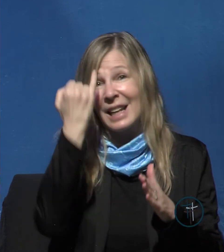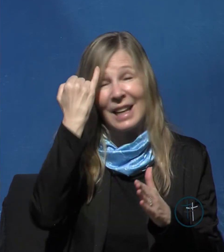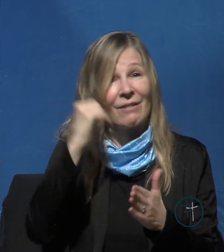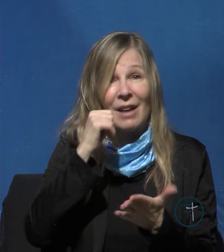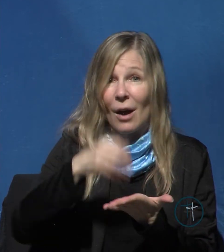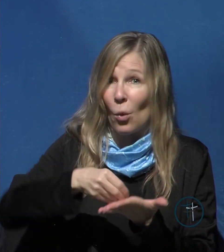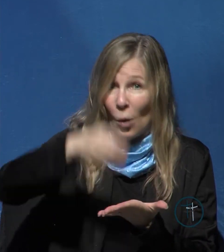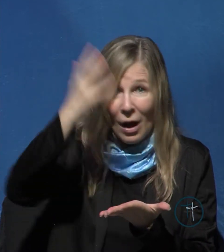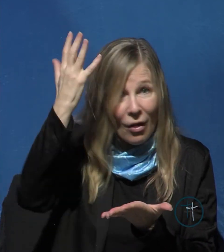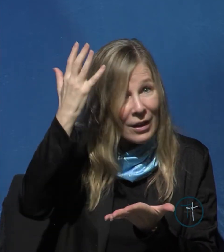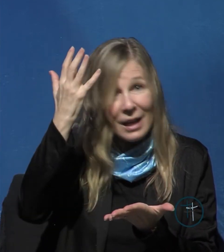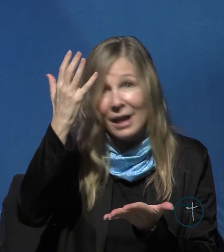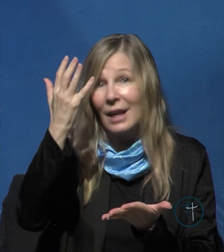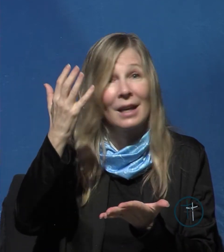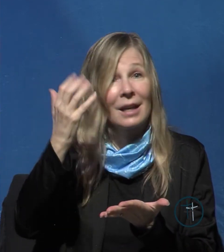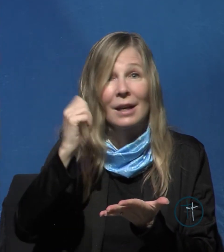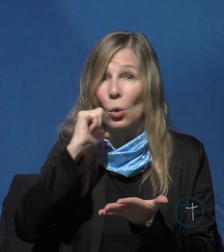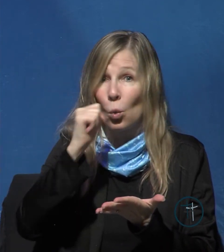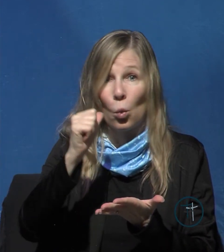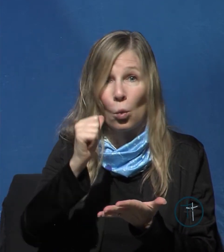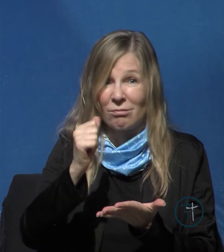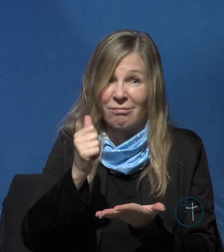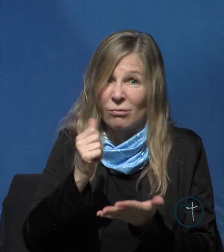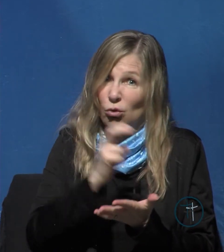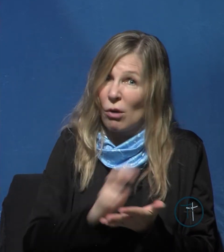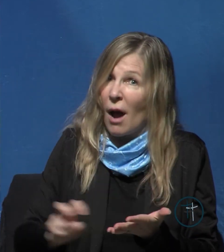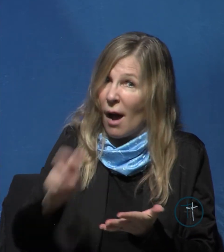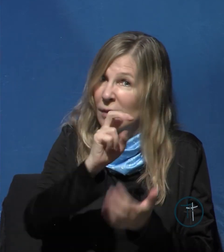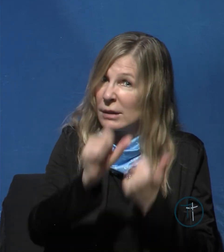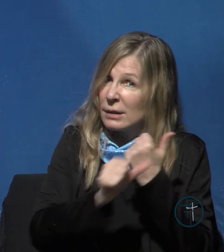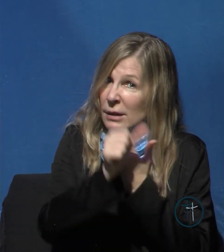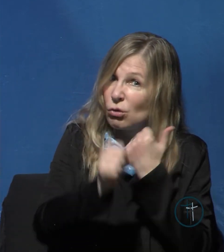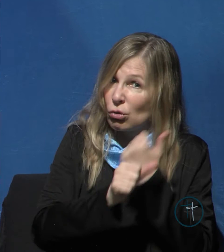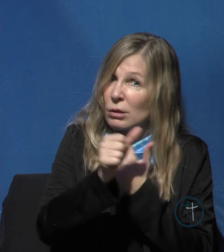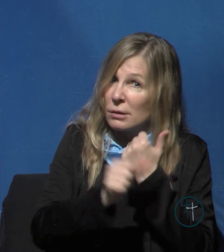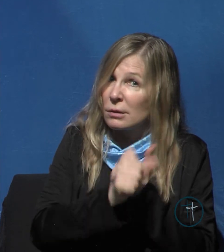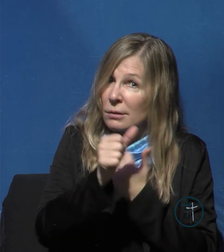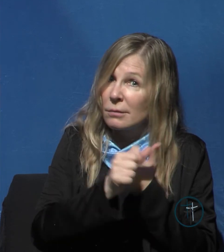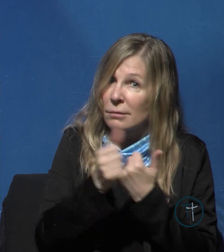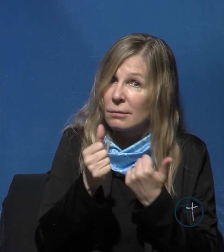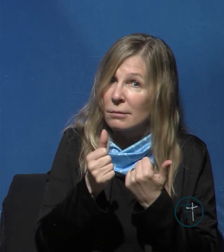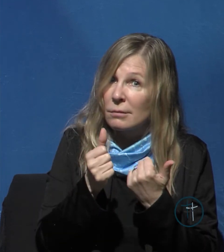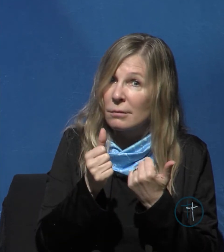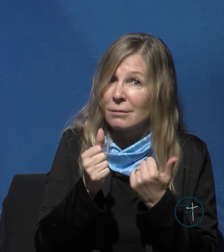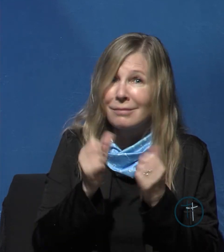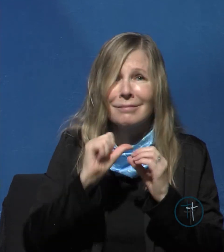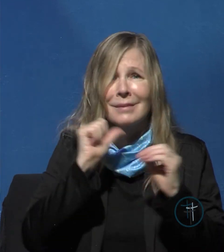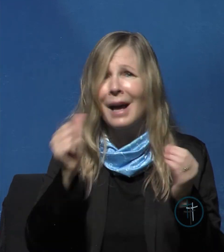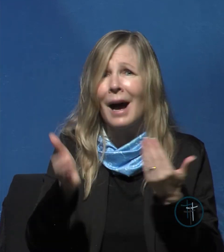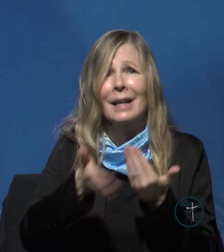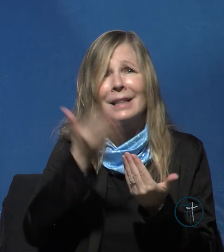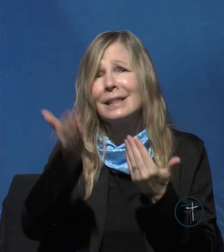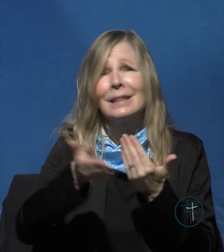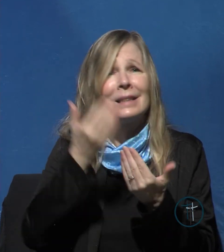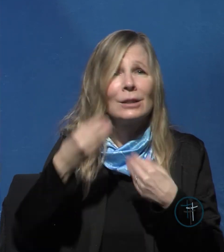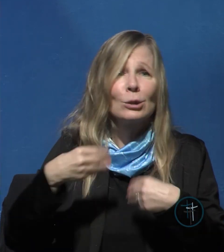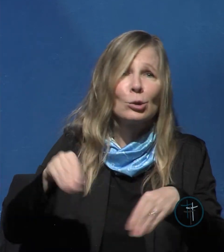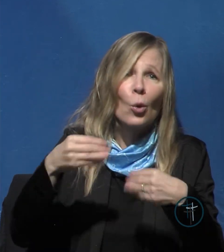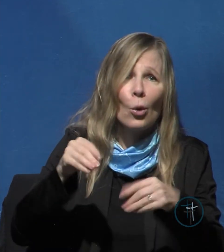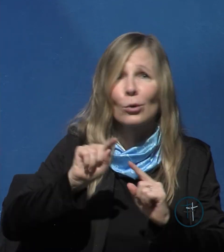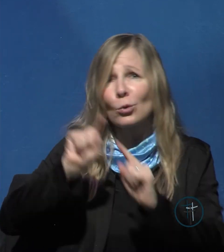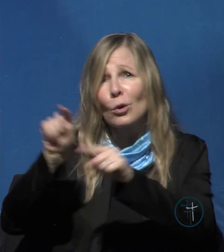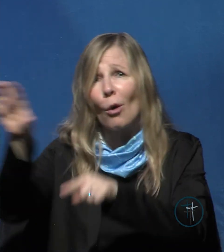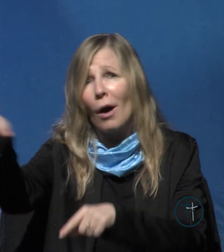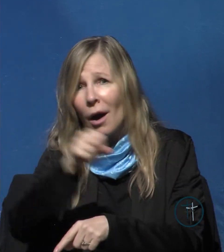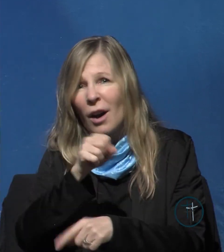or an important government official, traveling became very dangerous. There weren't convenience stores everywhere. You would